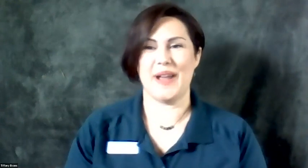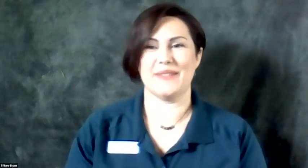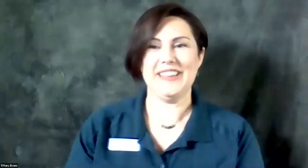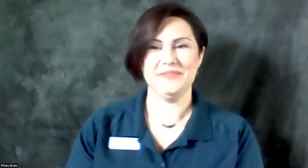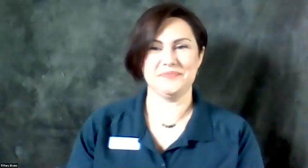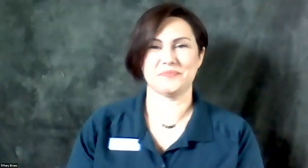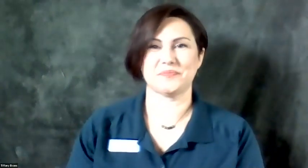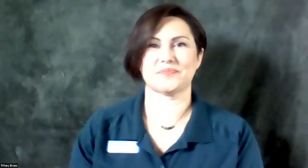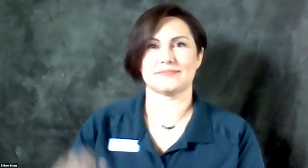ready?